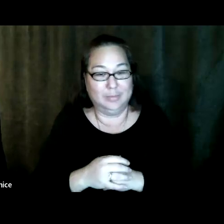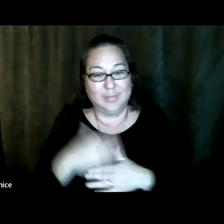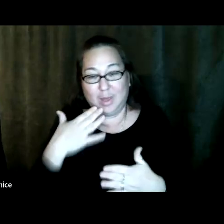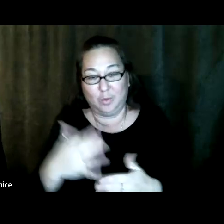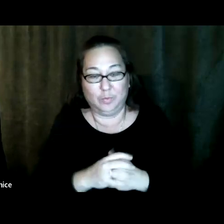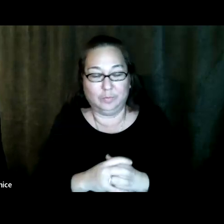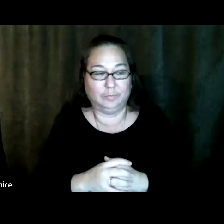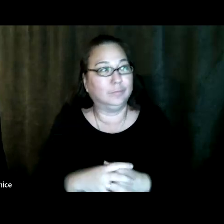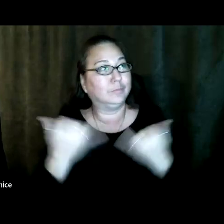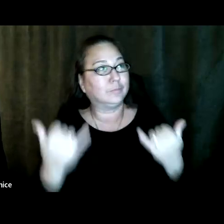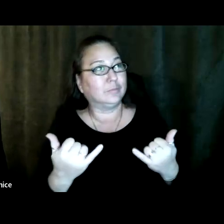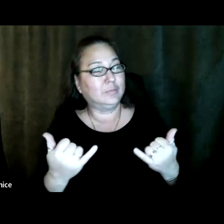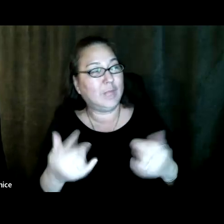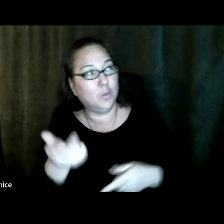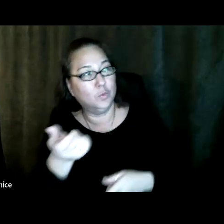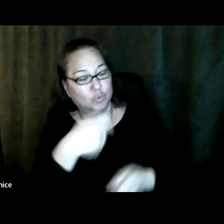Please raise your hand